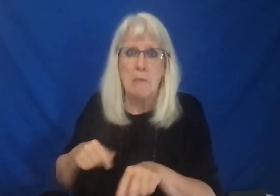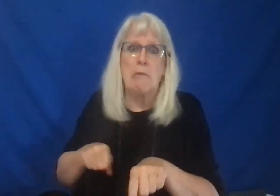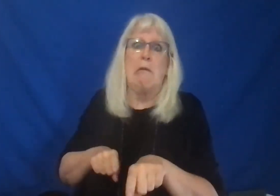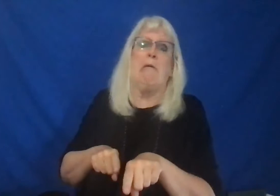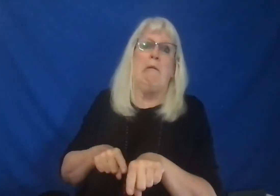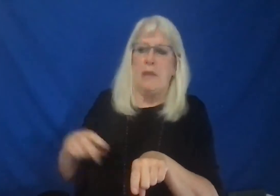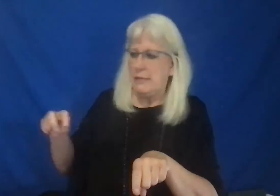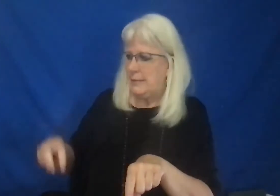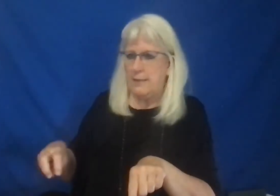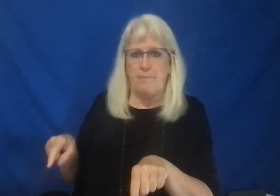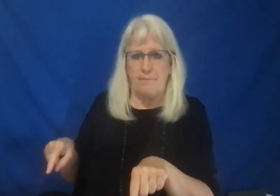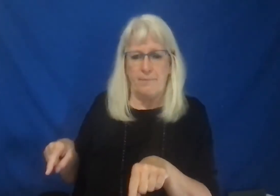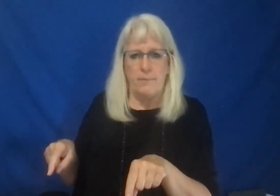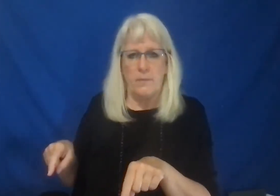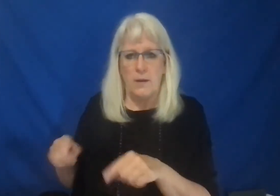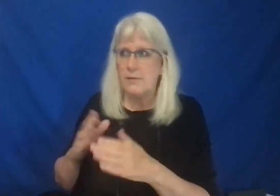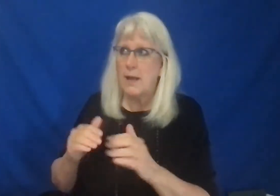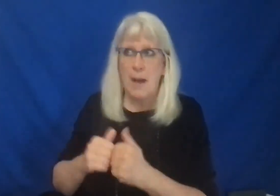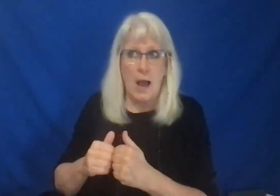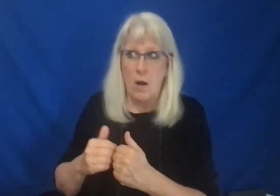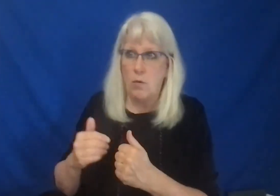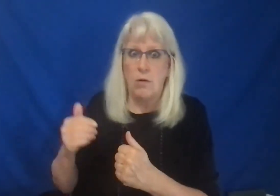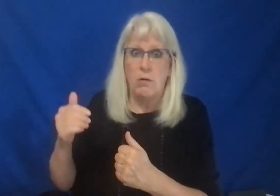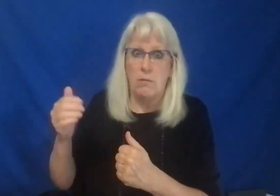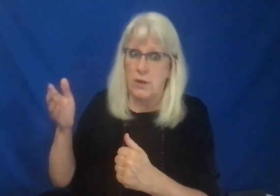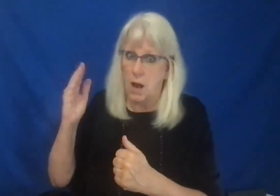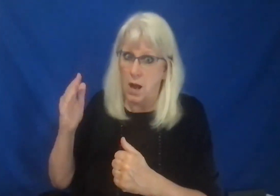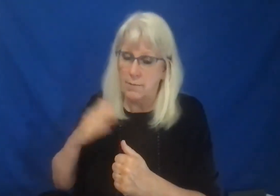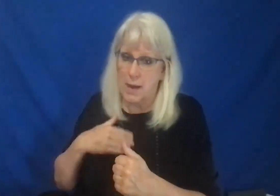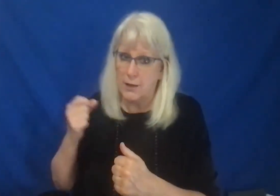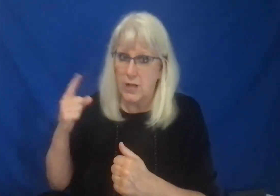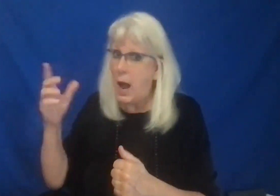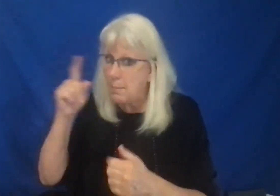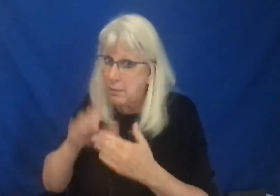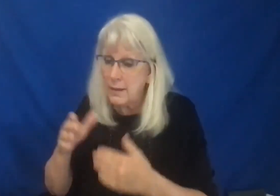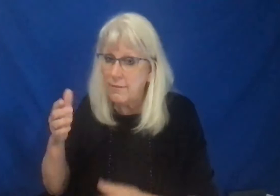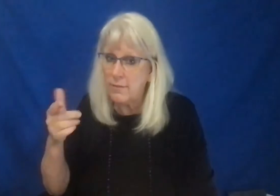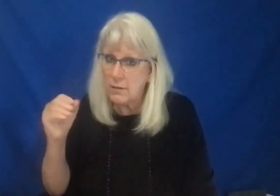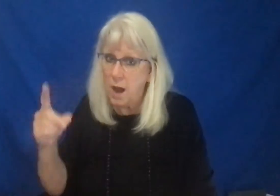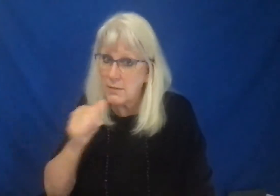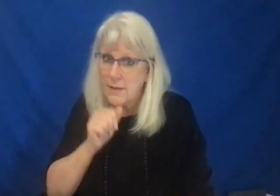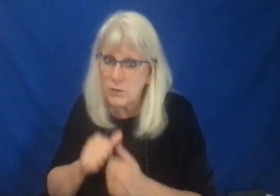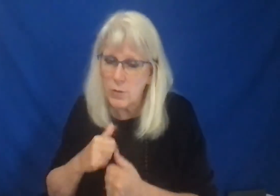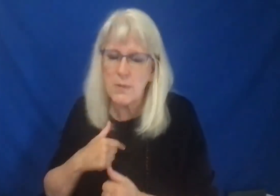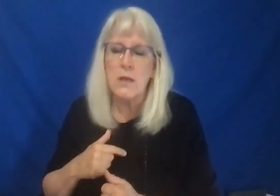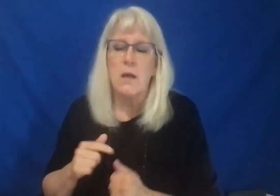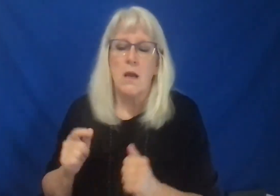that somehow or another, with a God of my understanding, who I believe suffers with me, I just had to get